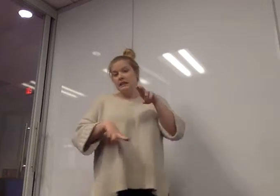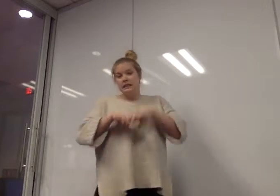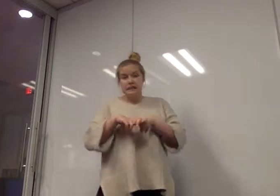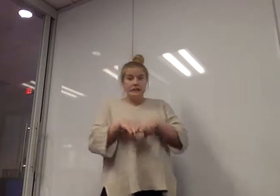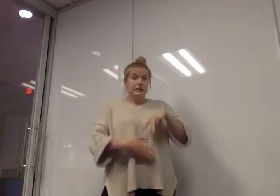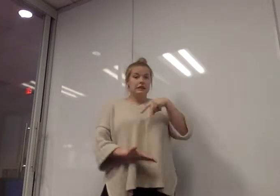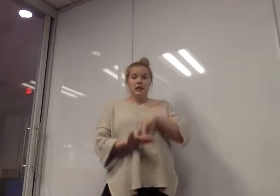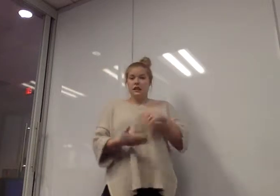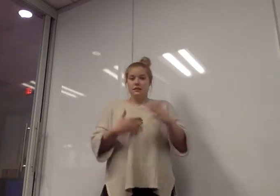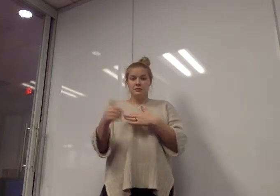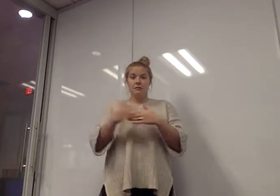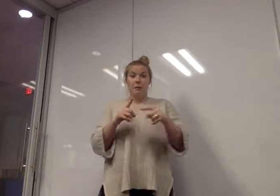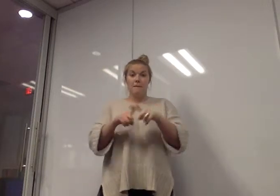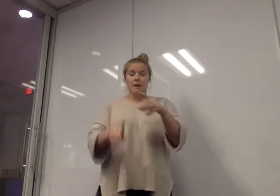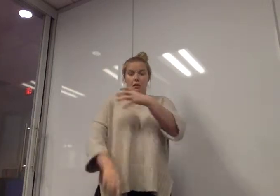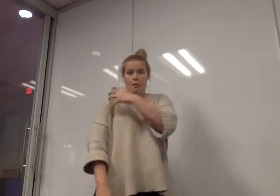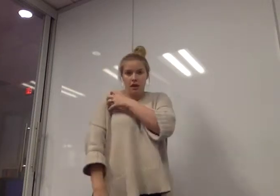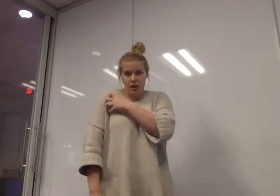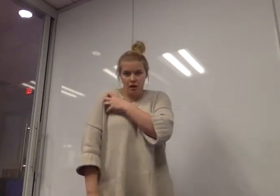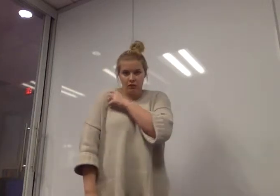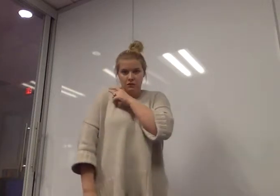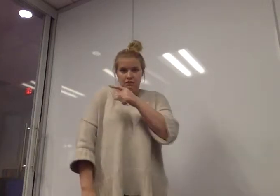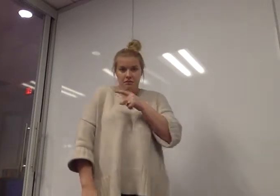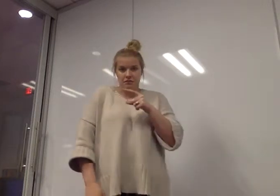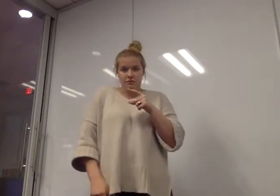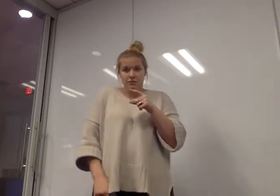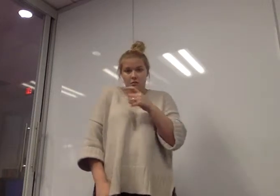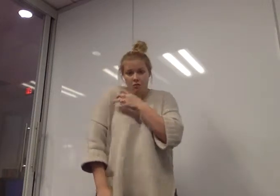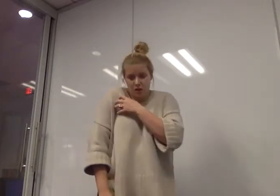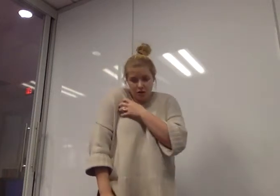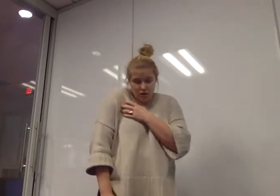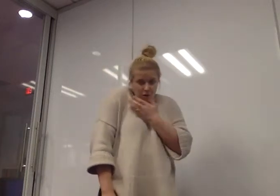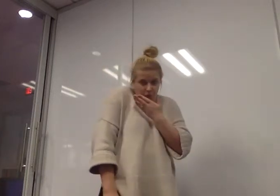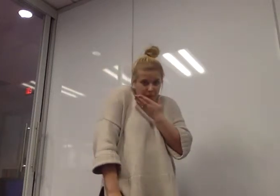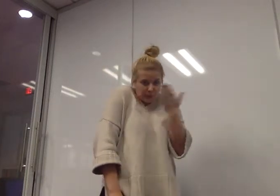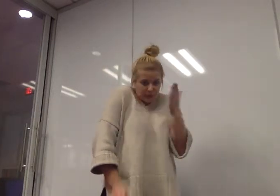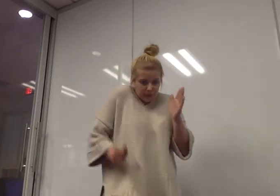sitting. And here are the low power poses. So you're folding up, you're making yourself small.